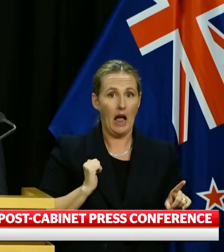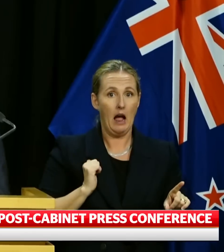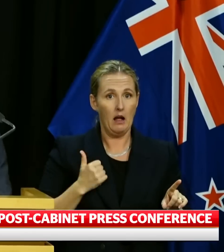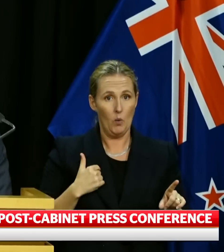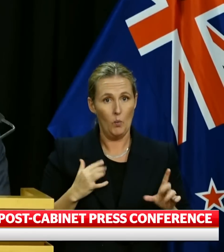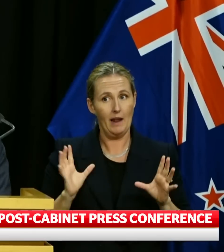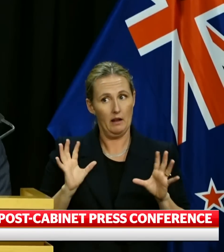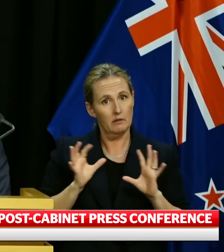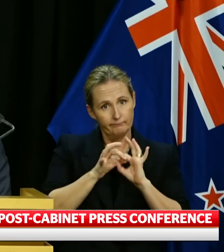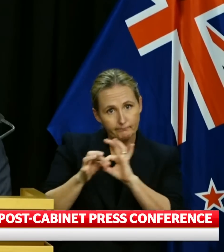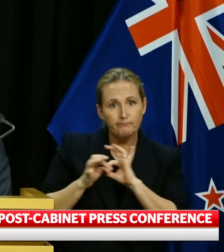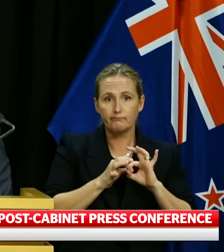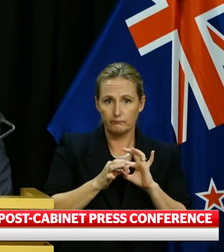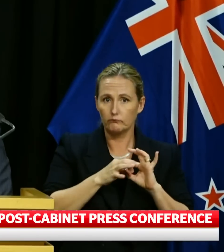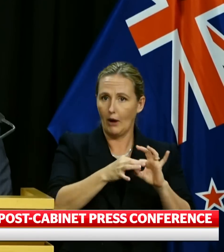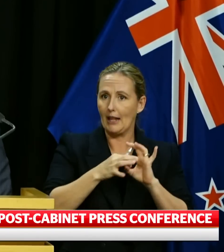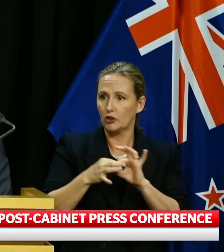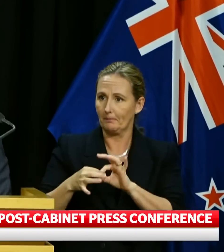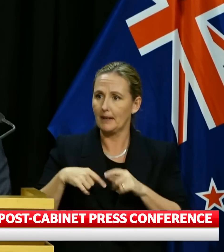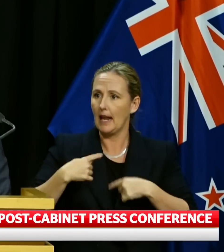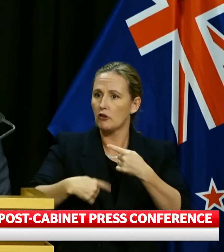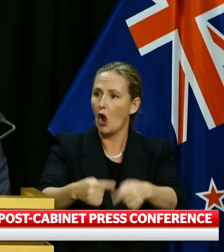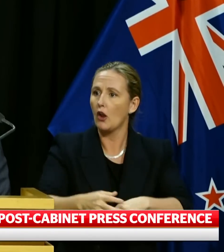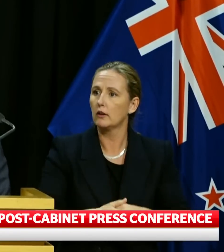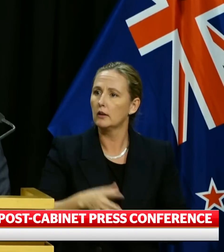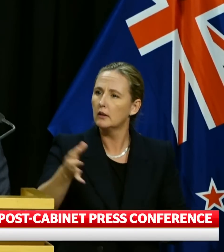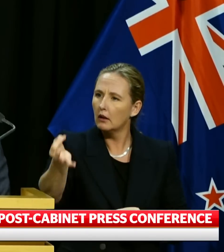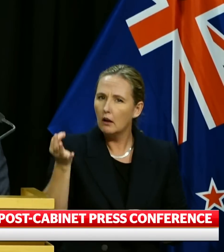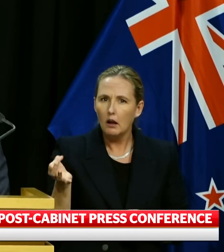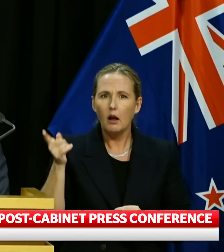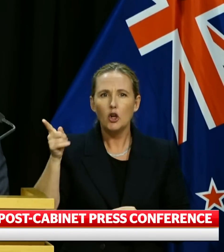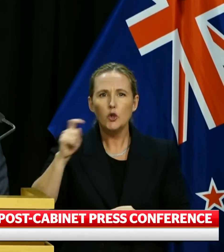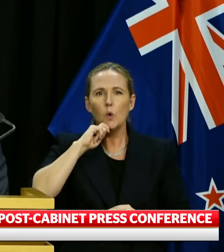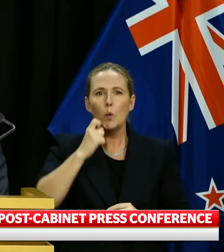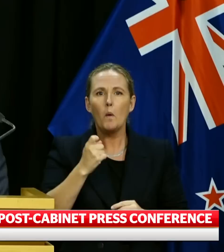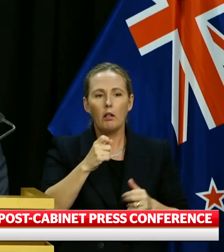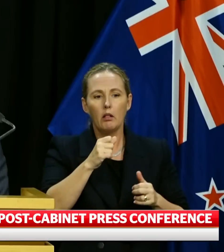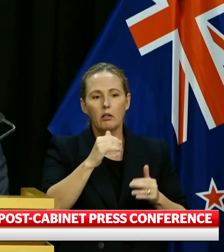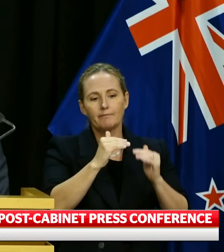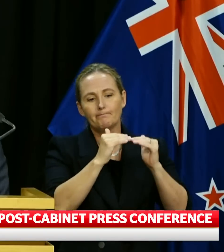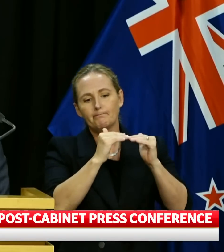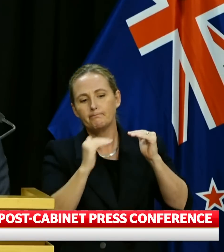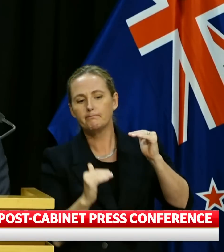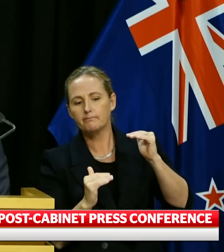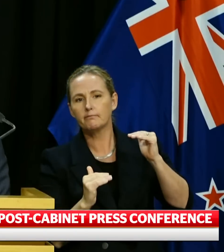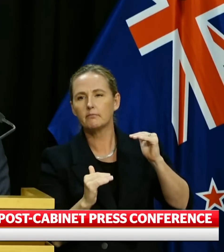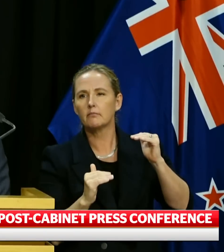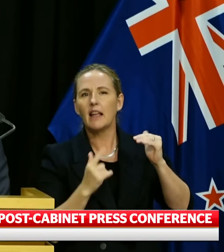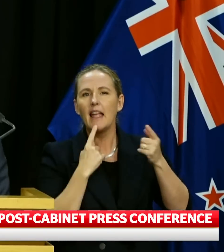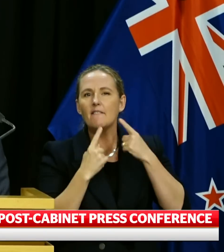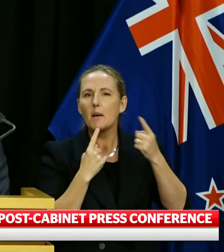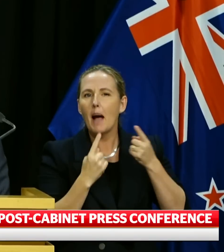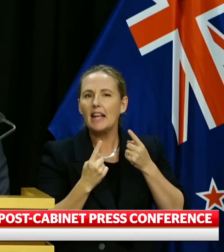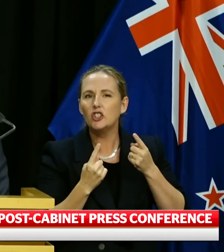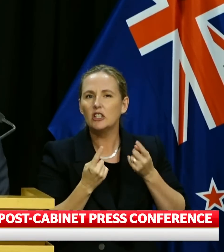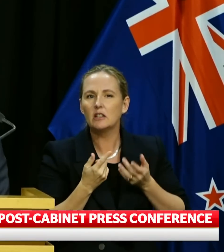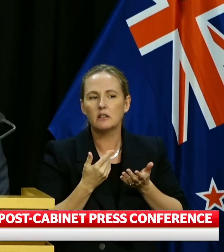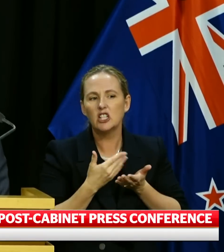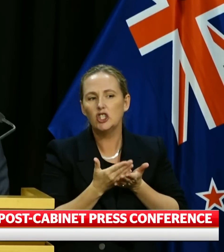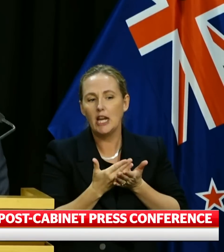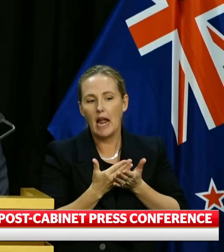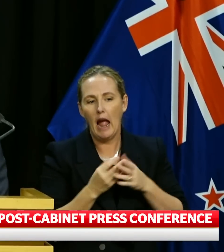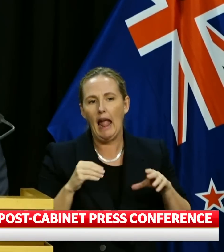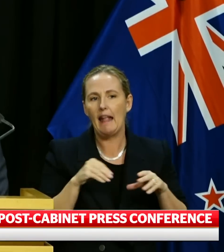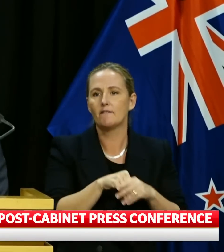are very important relationships to us. Discussion on whether you join this sort of second tier, other information sharing brigade that's